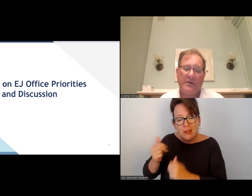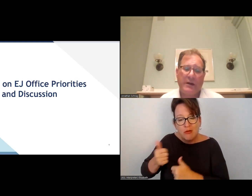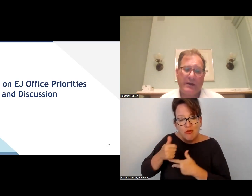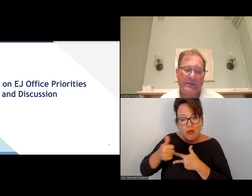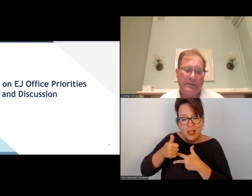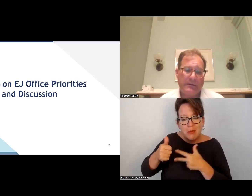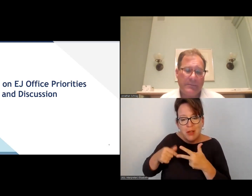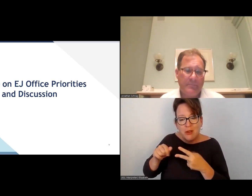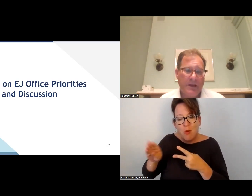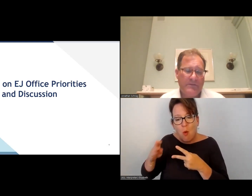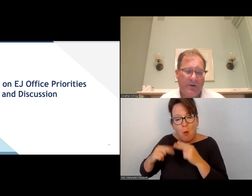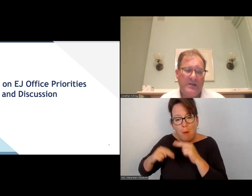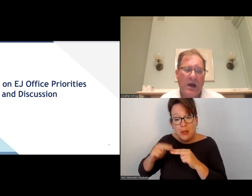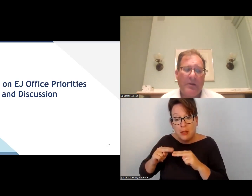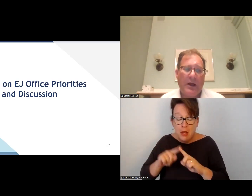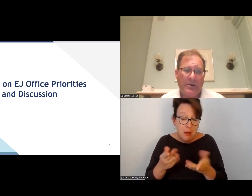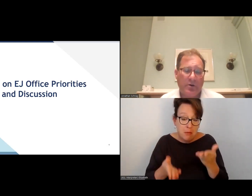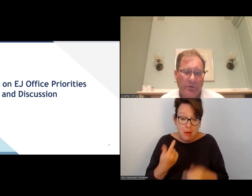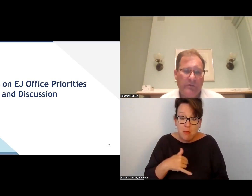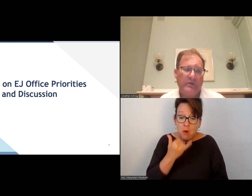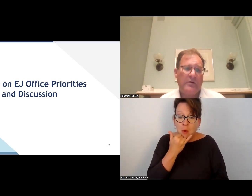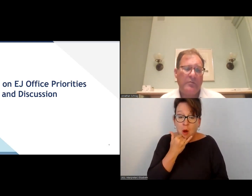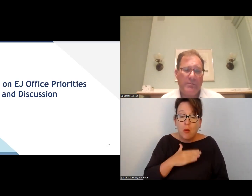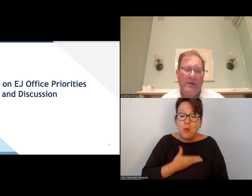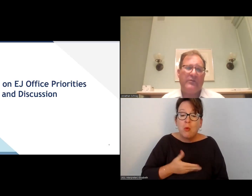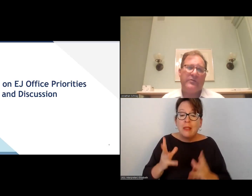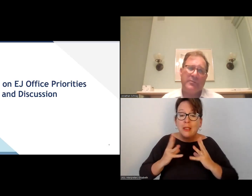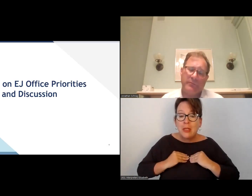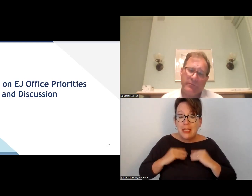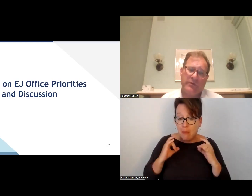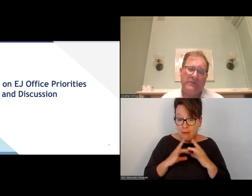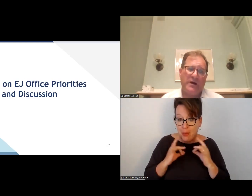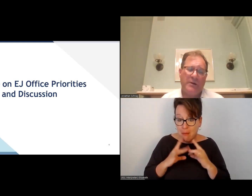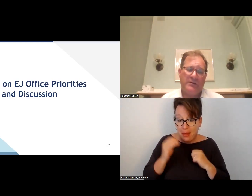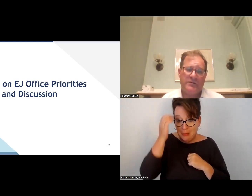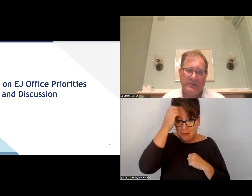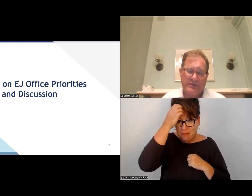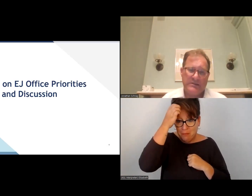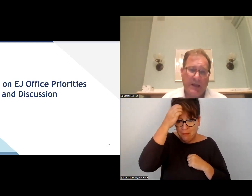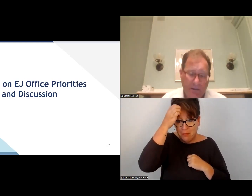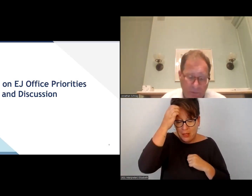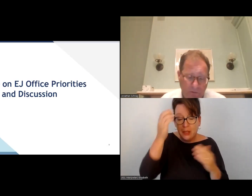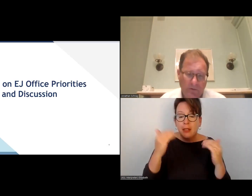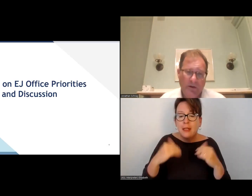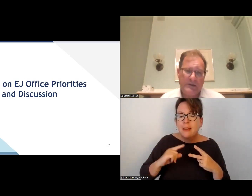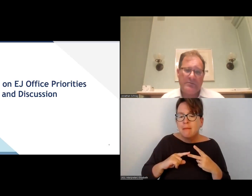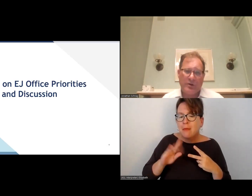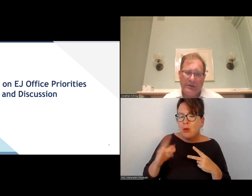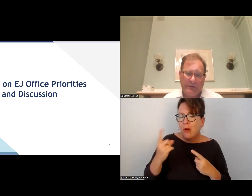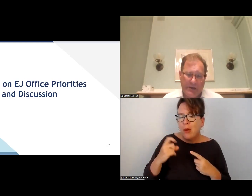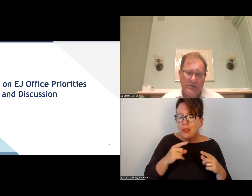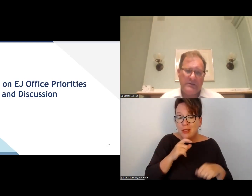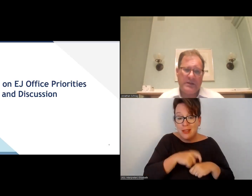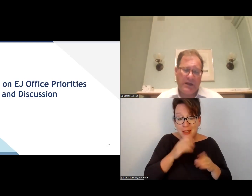to your feedback. As far as timeline goes, we met with the environmental justice table and